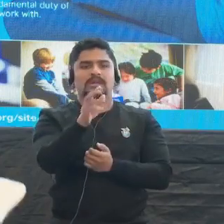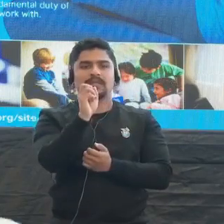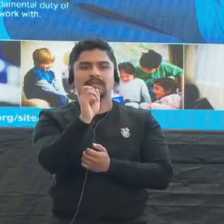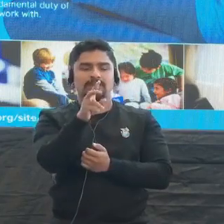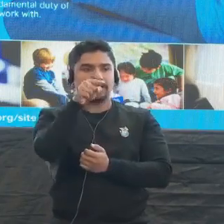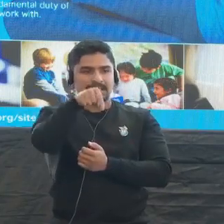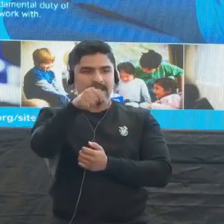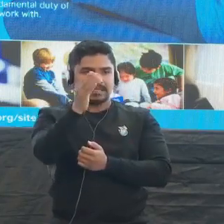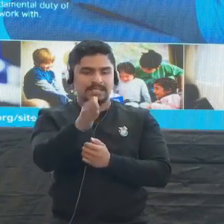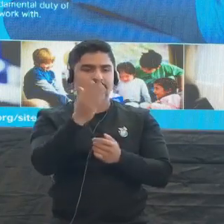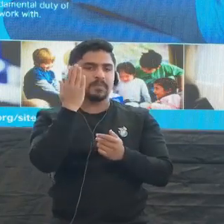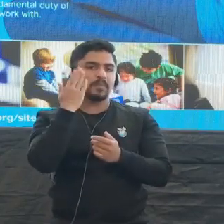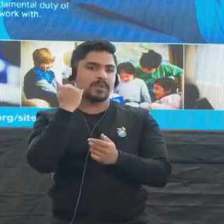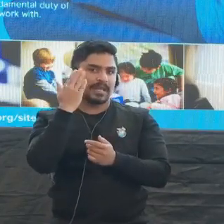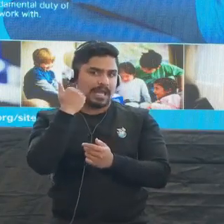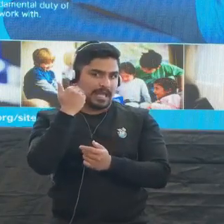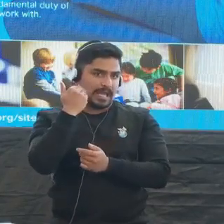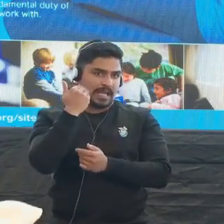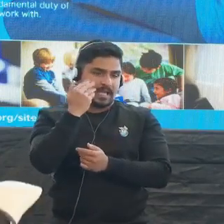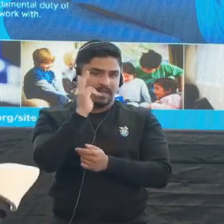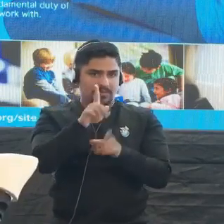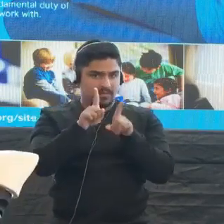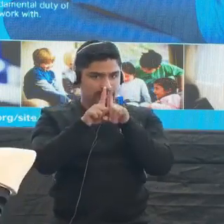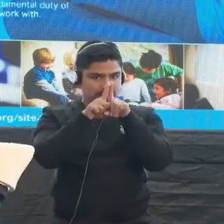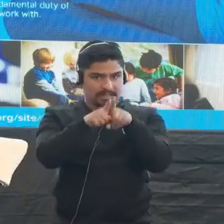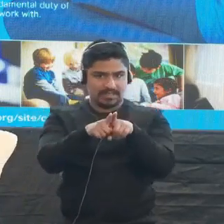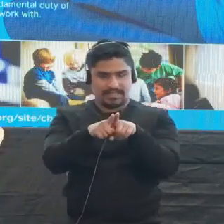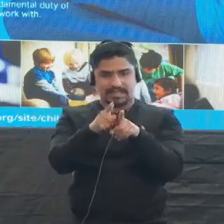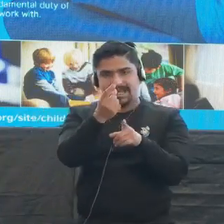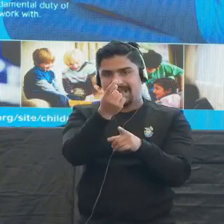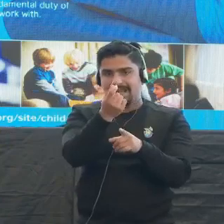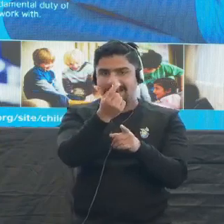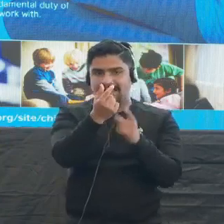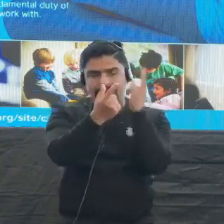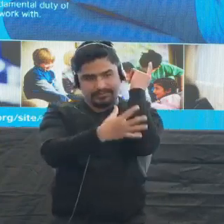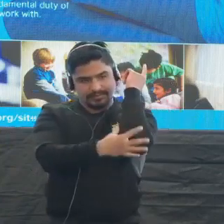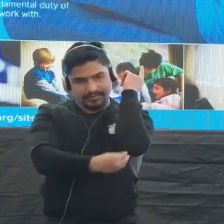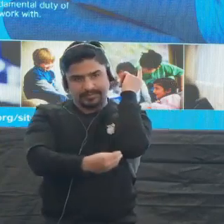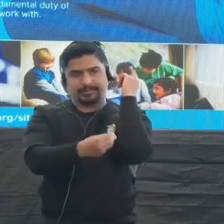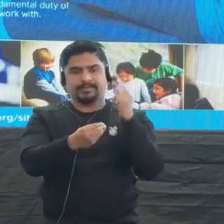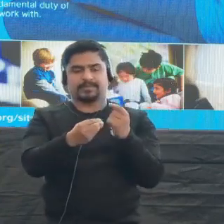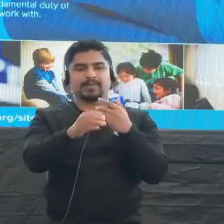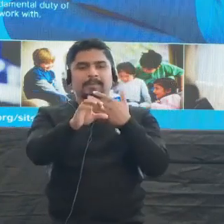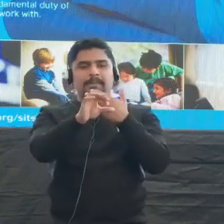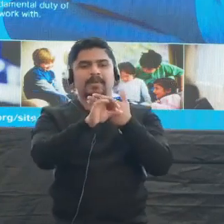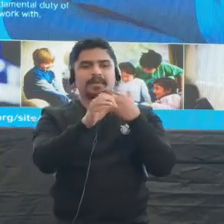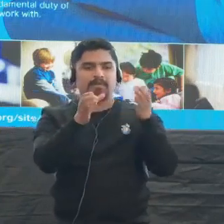economic backward section, marginals, and so on.